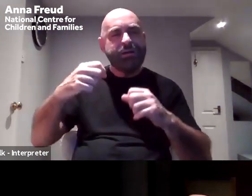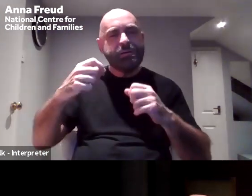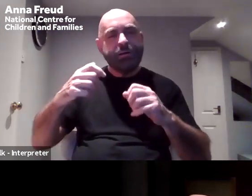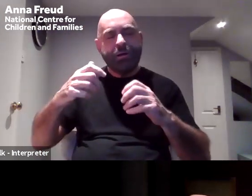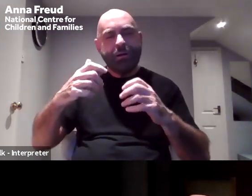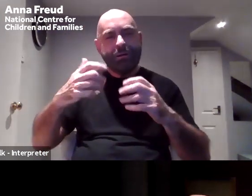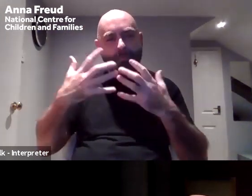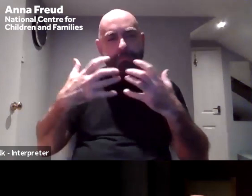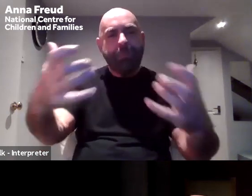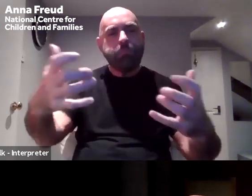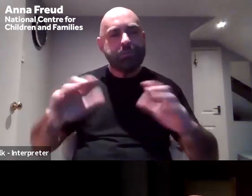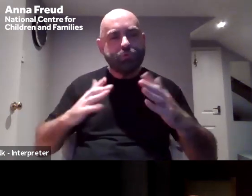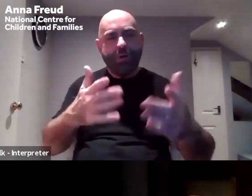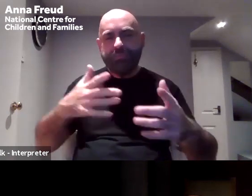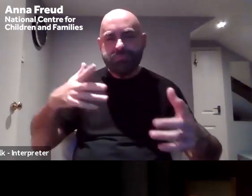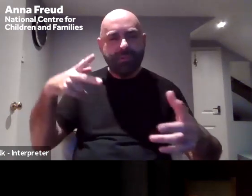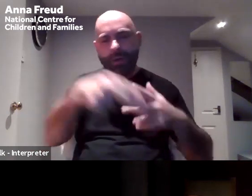services?